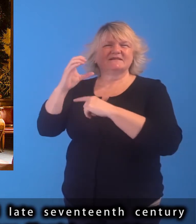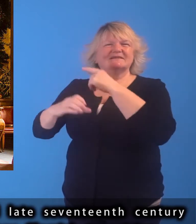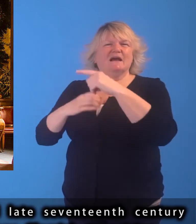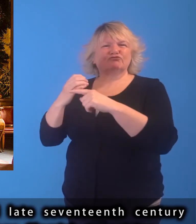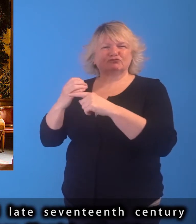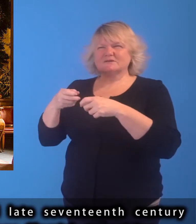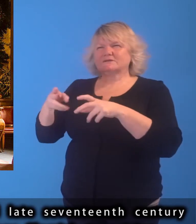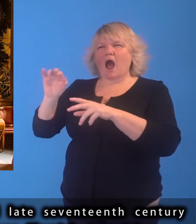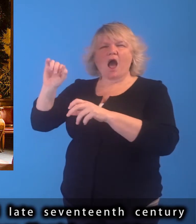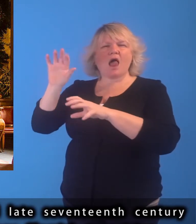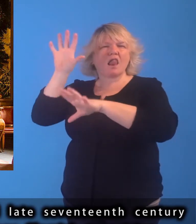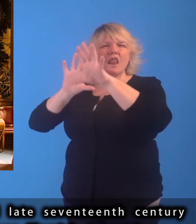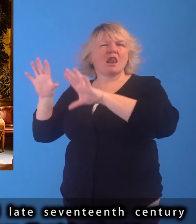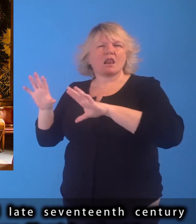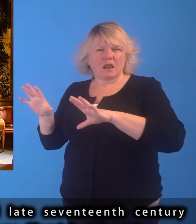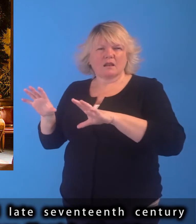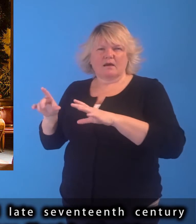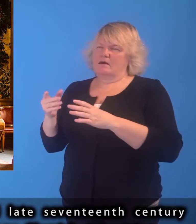doors.